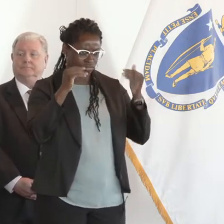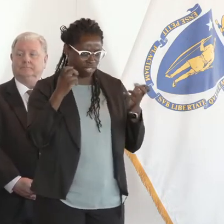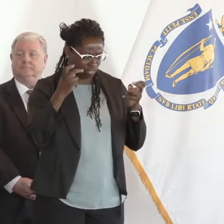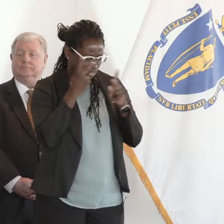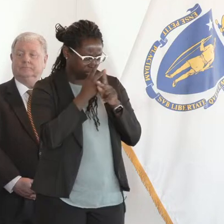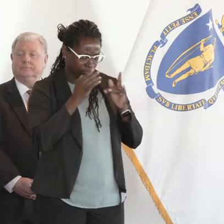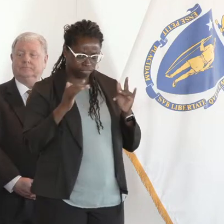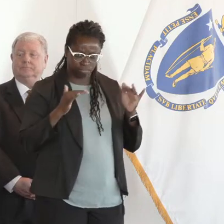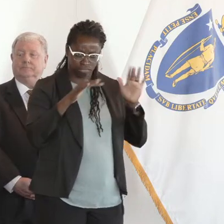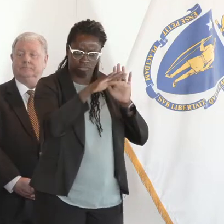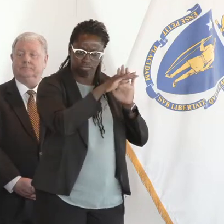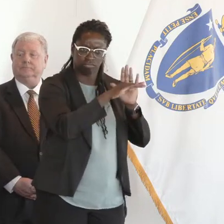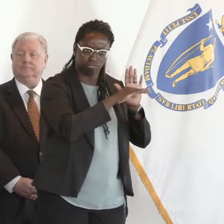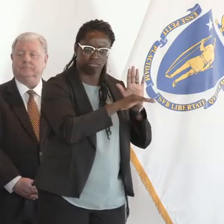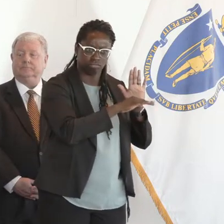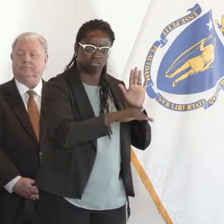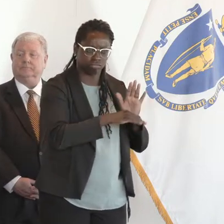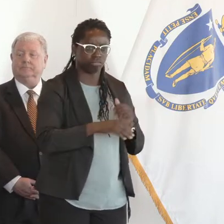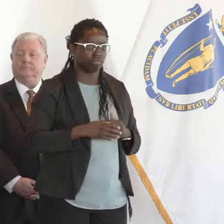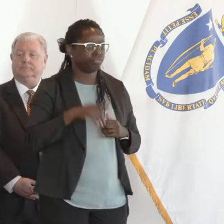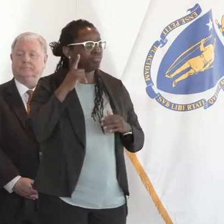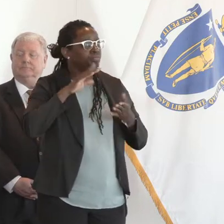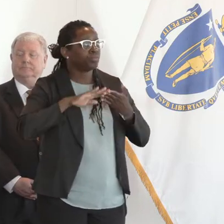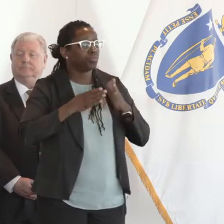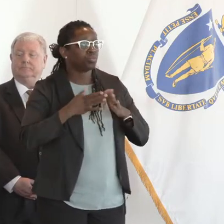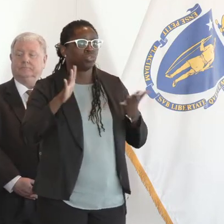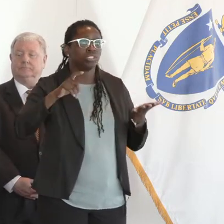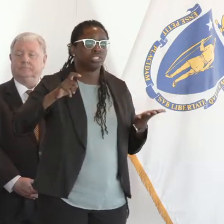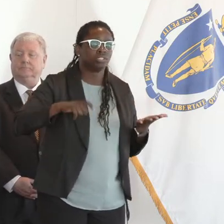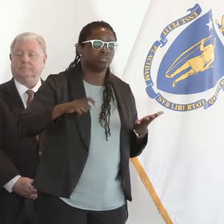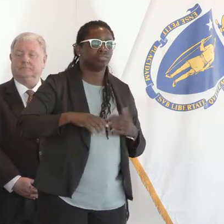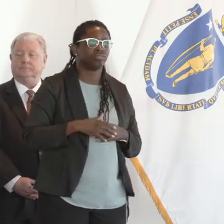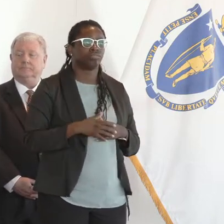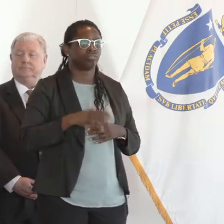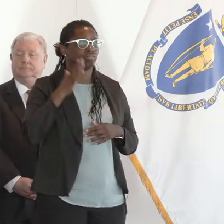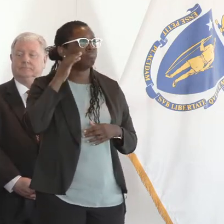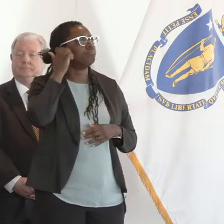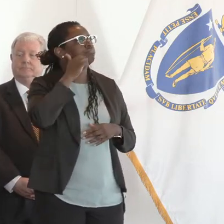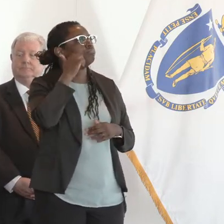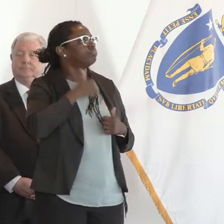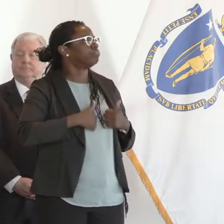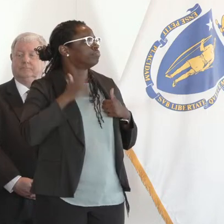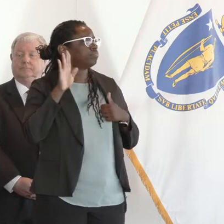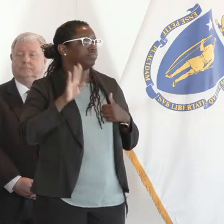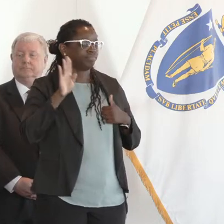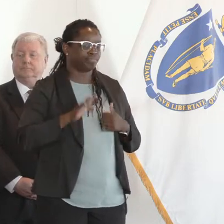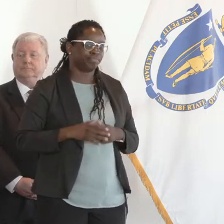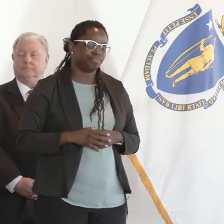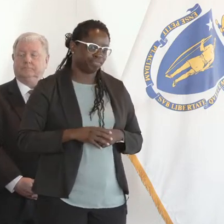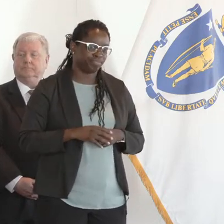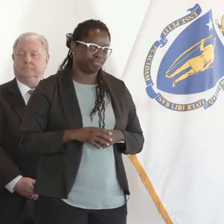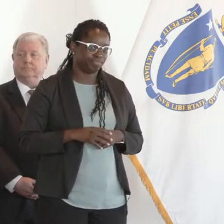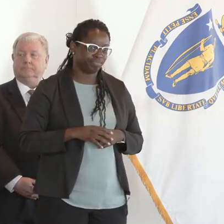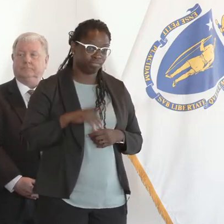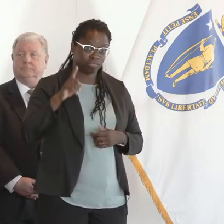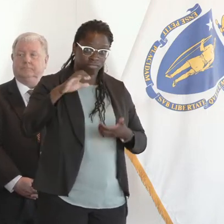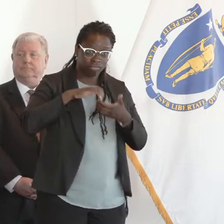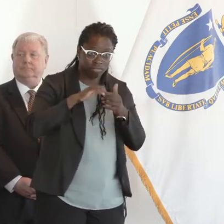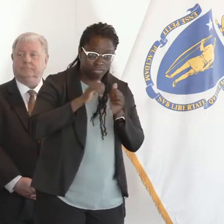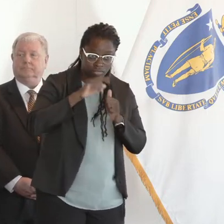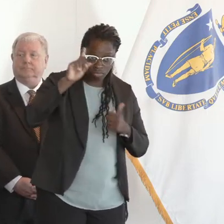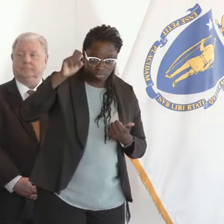communities. We're trying to live that every single day in Boston in partnership with Governor Healey's administration. From opting into the